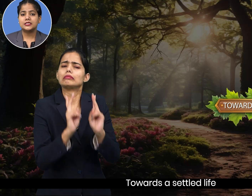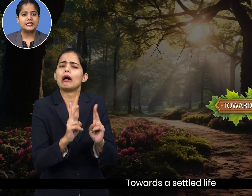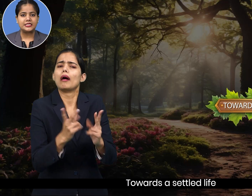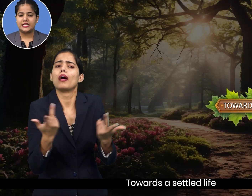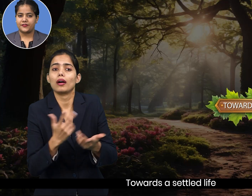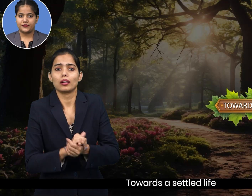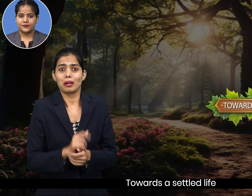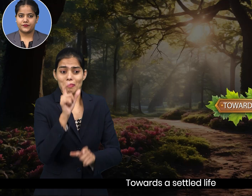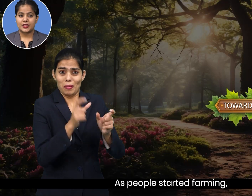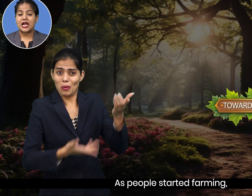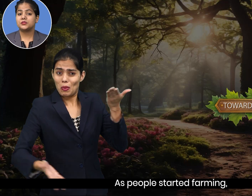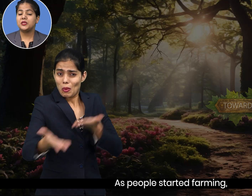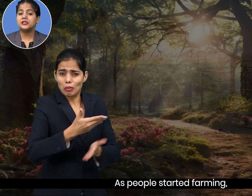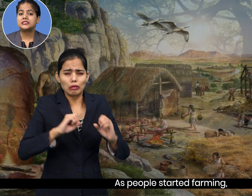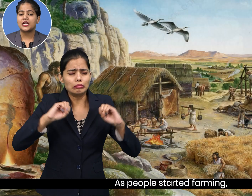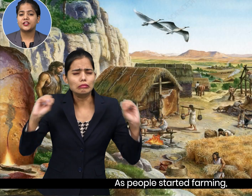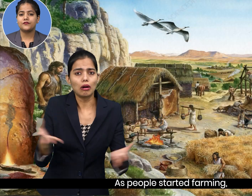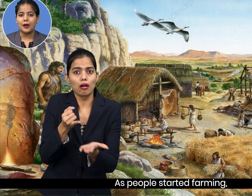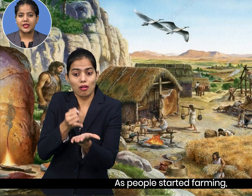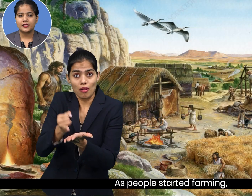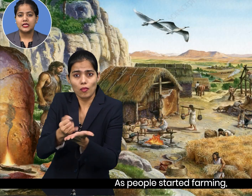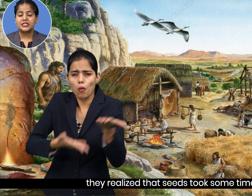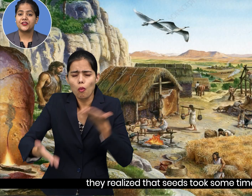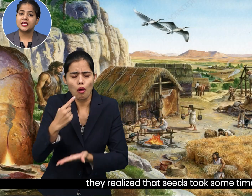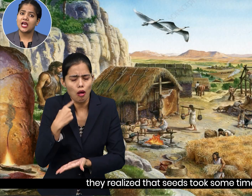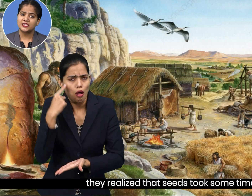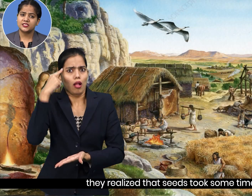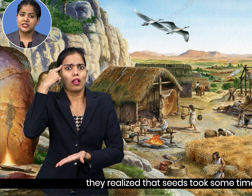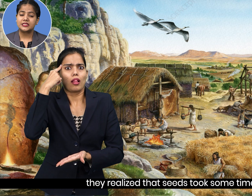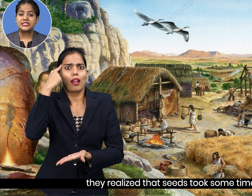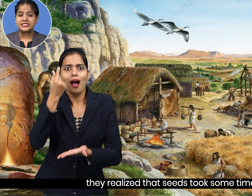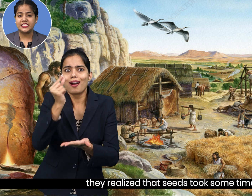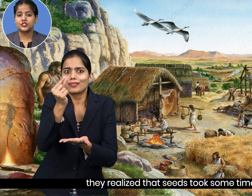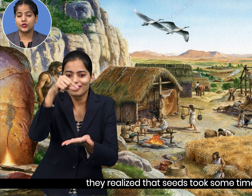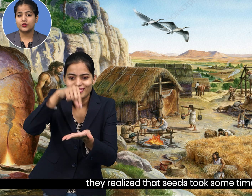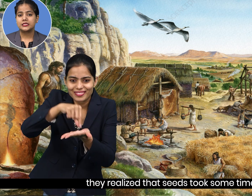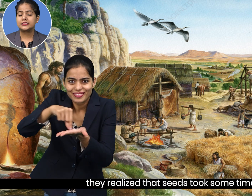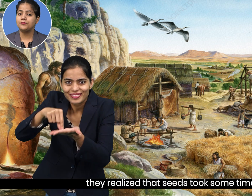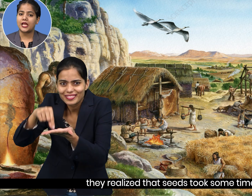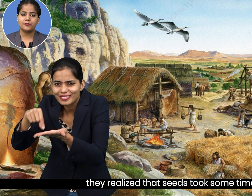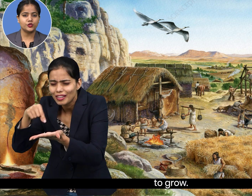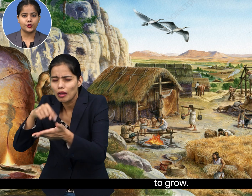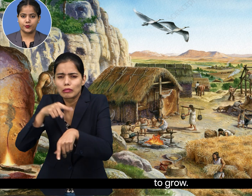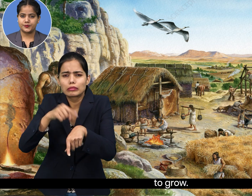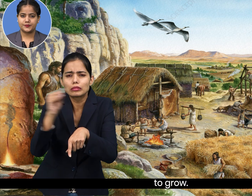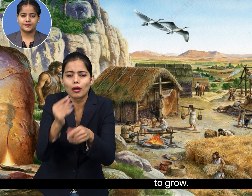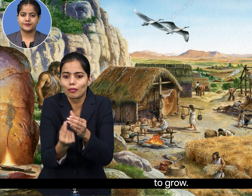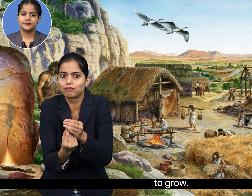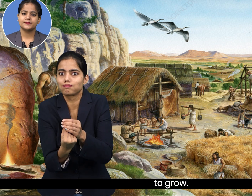Towards a settled life. As people started farming, they realized that seeds took some time to